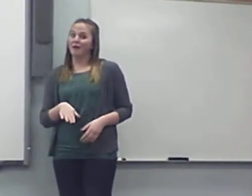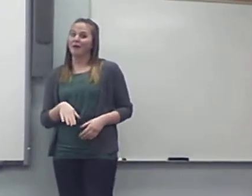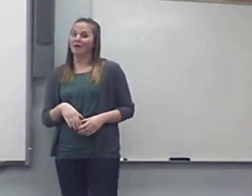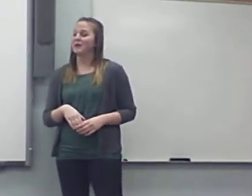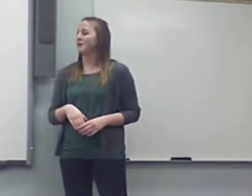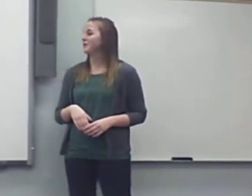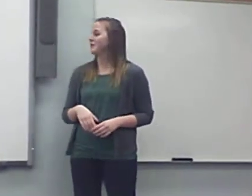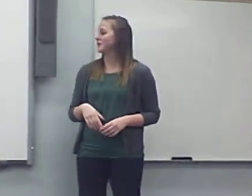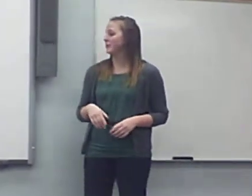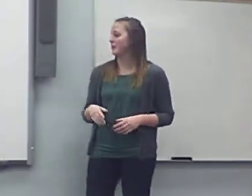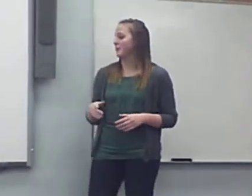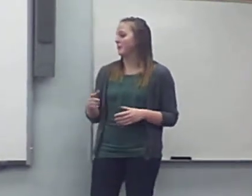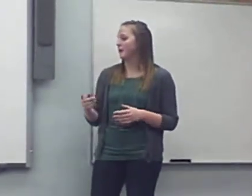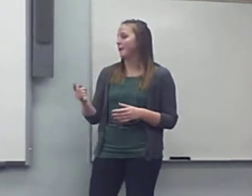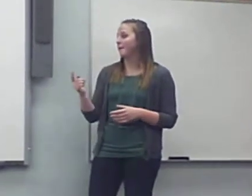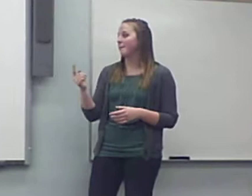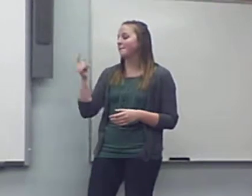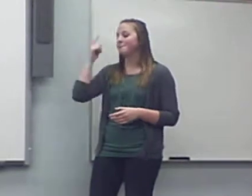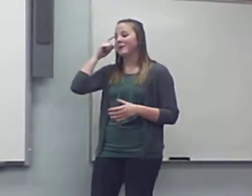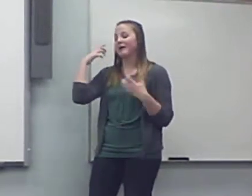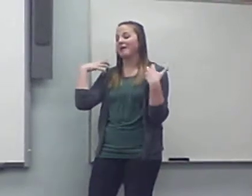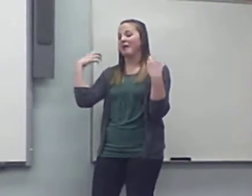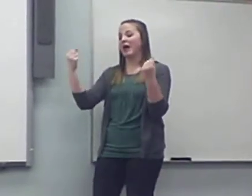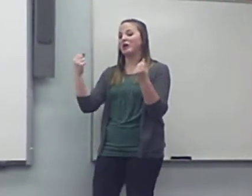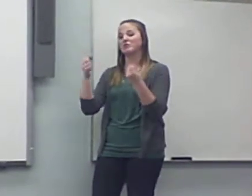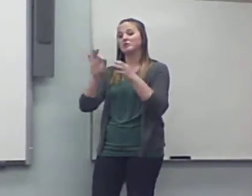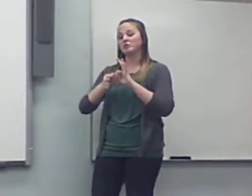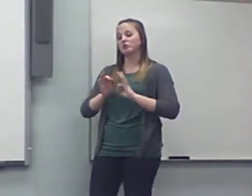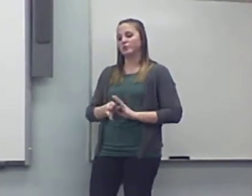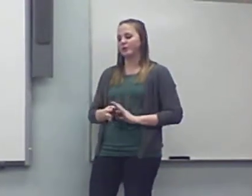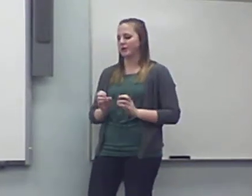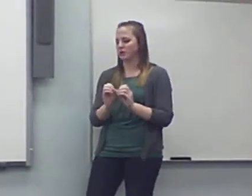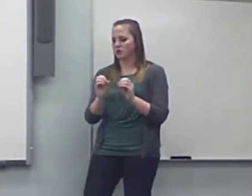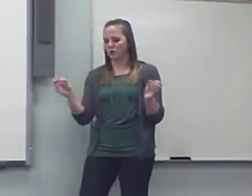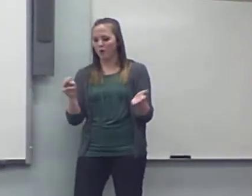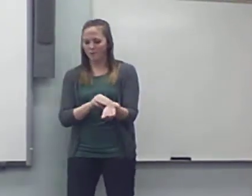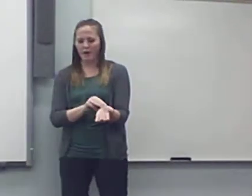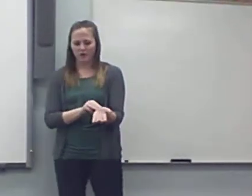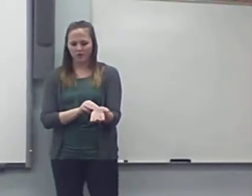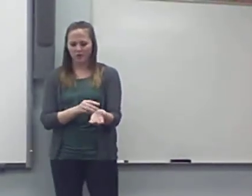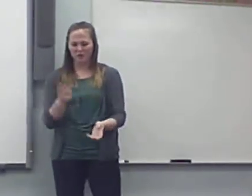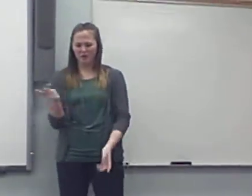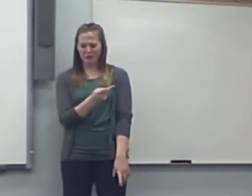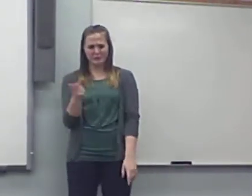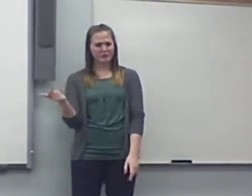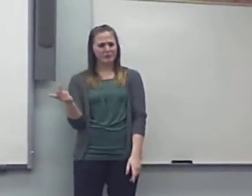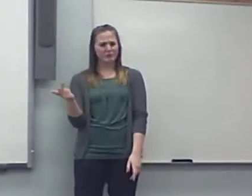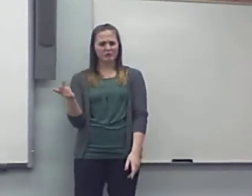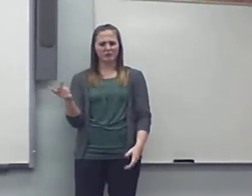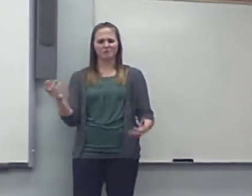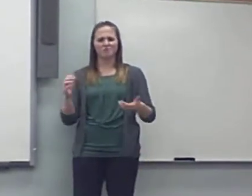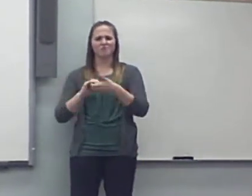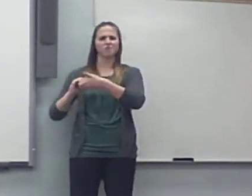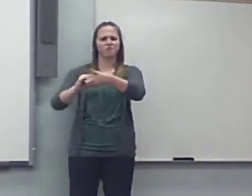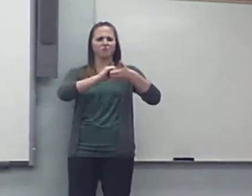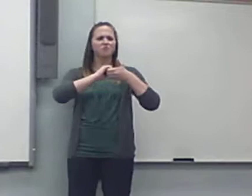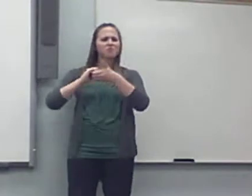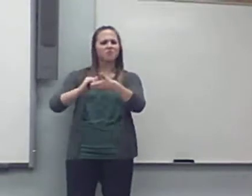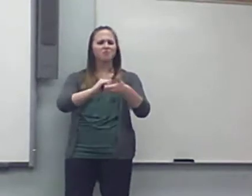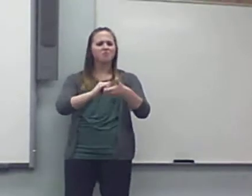mental health interpreting, right, and you're not doing any medical interpreting, those two kind of support each other in a way. Performing arts, you know, performing